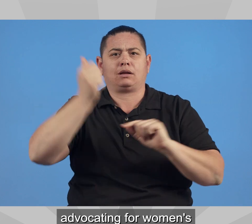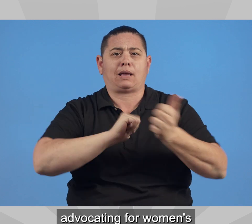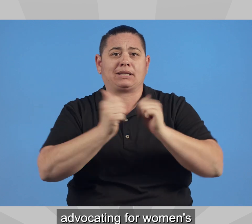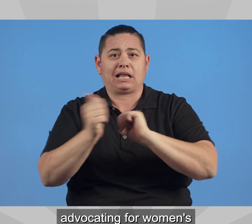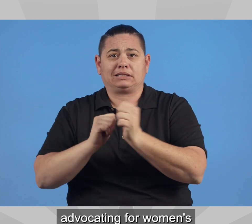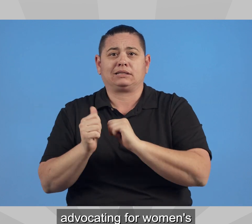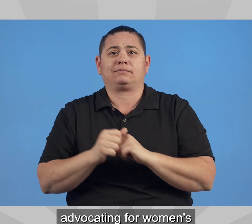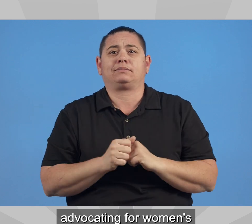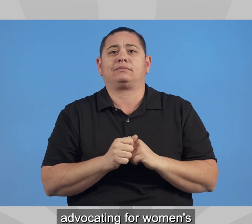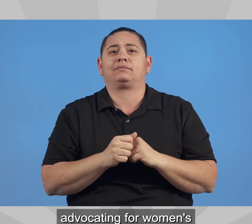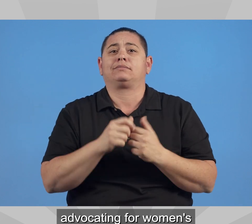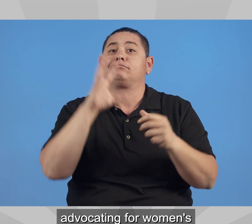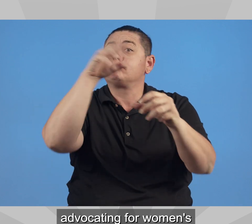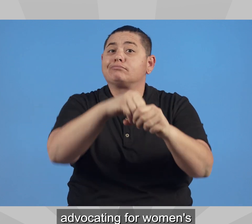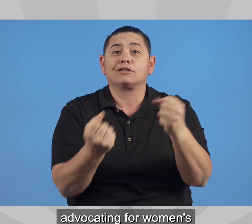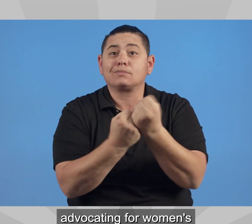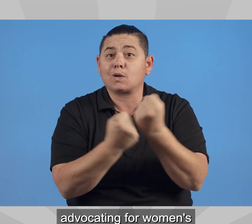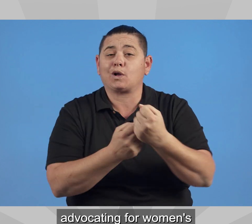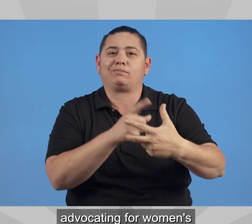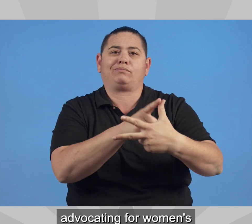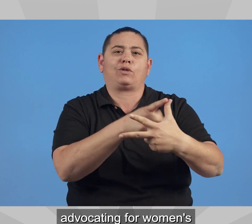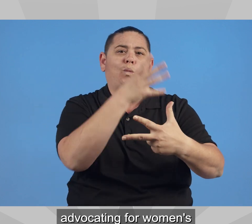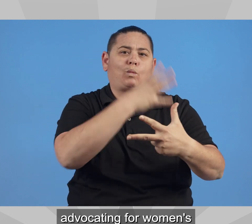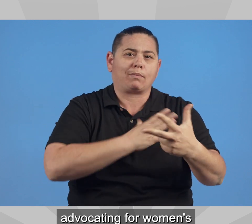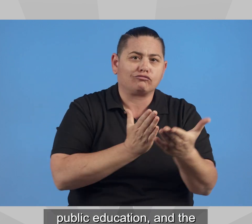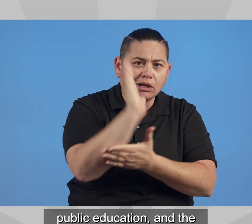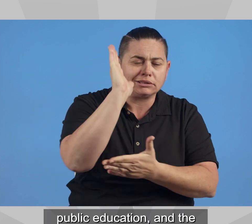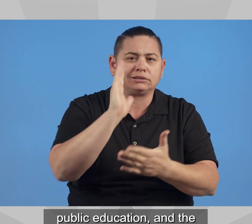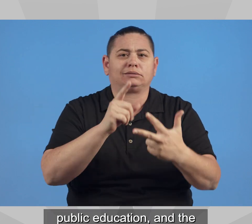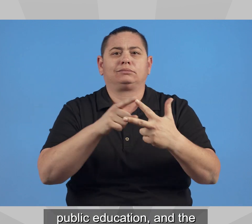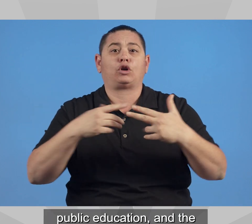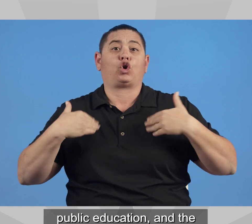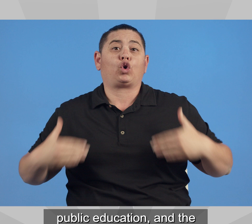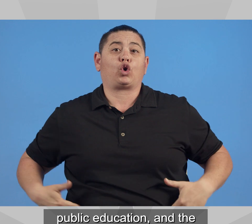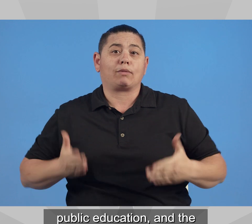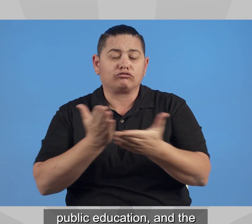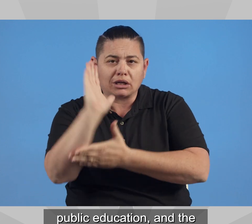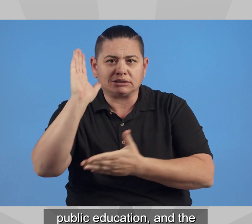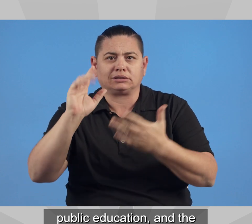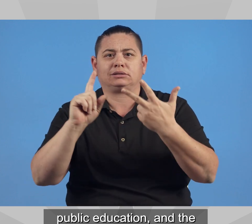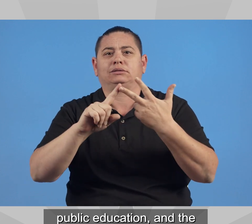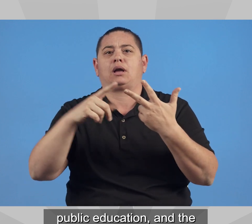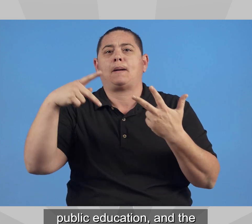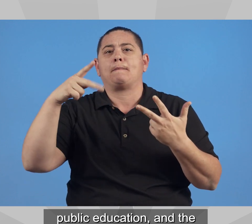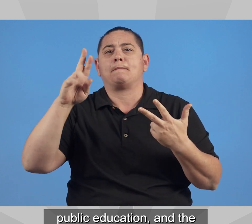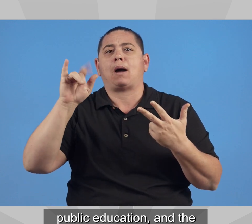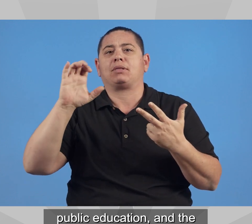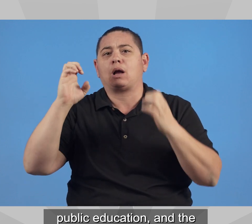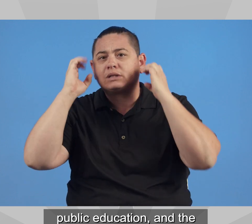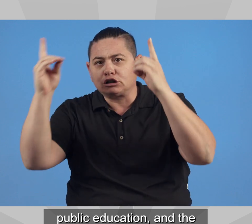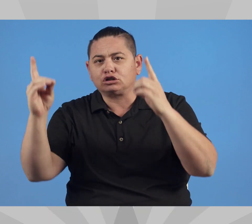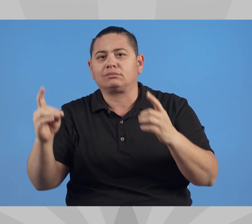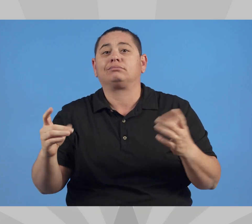advocating for women's rights, human rights, public education, and the environment, to name